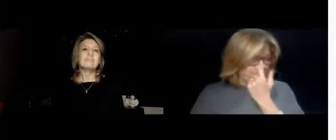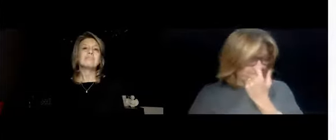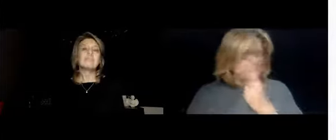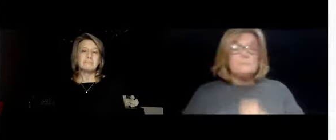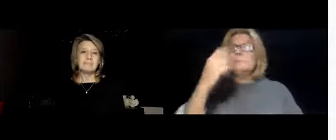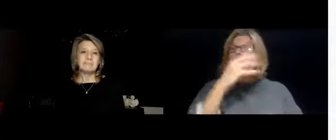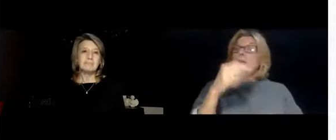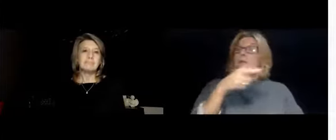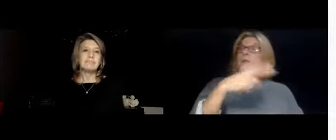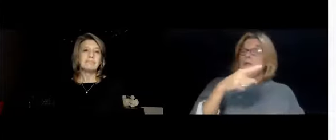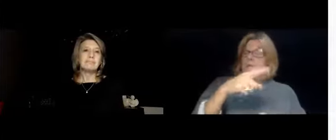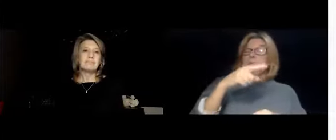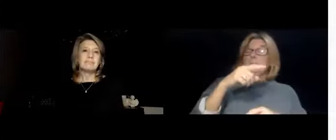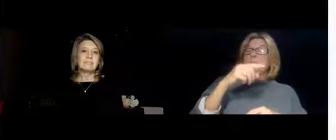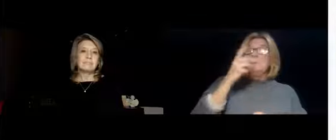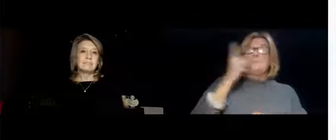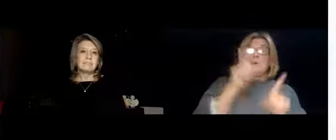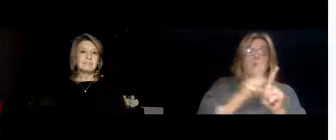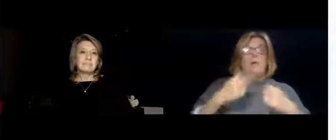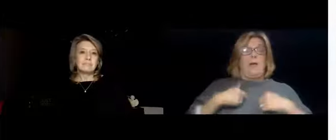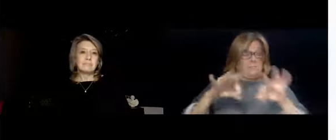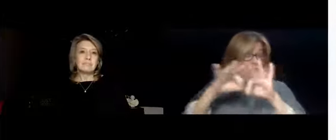She teaches ASL there as well.